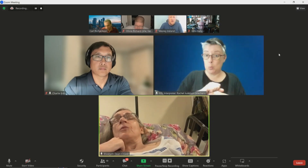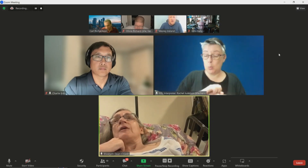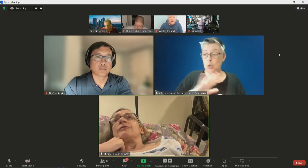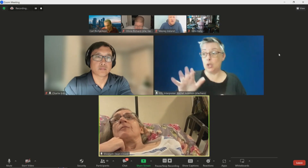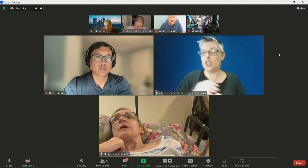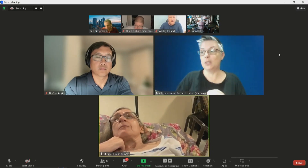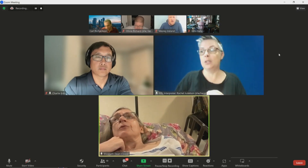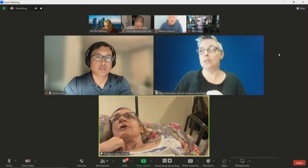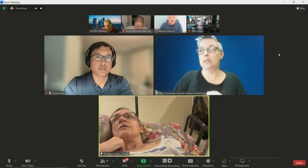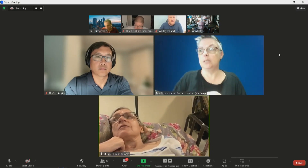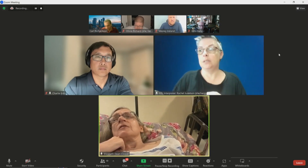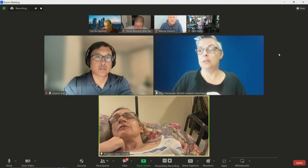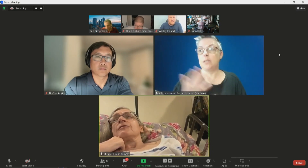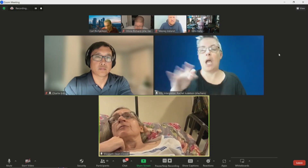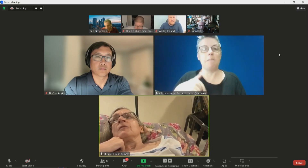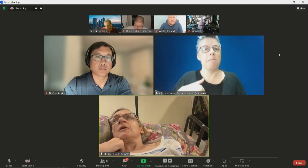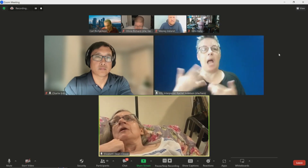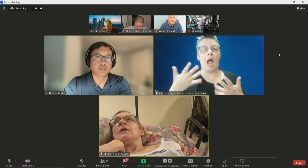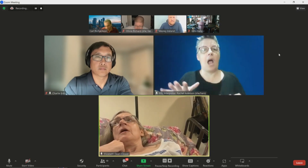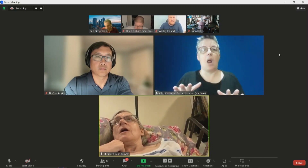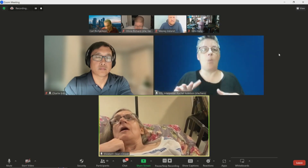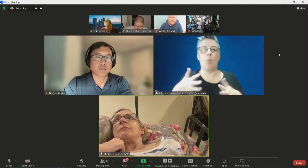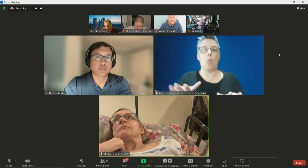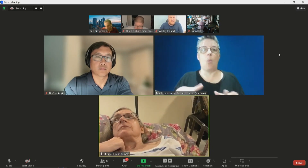back away from the importance of